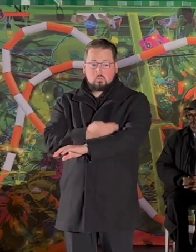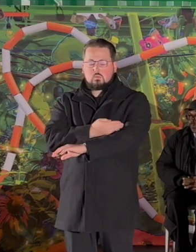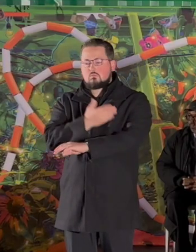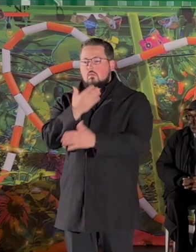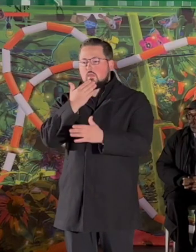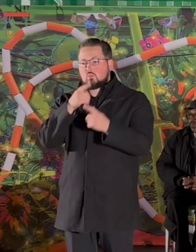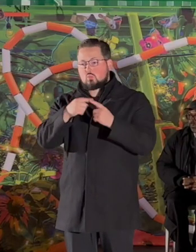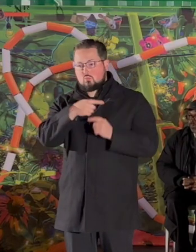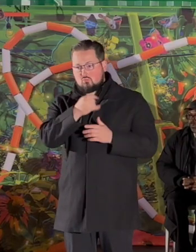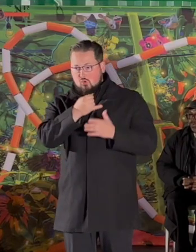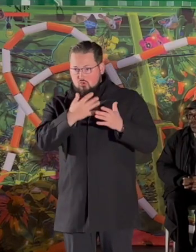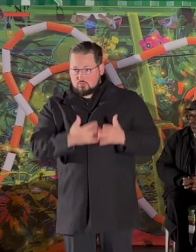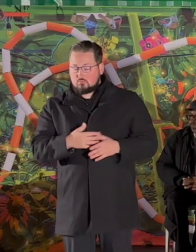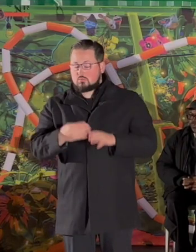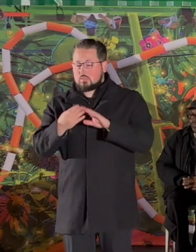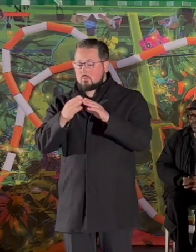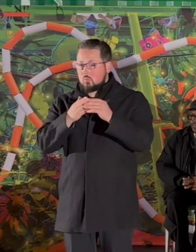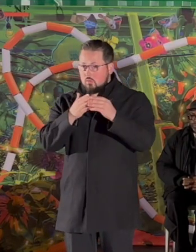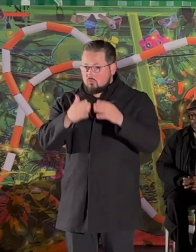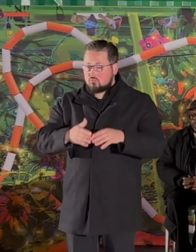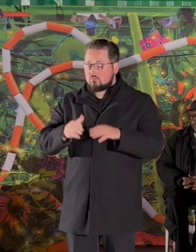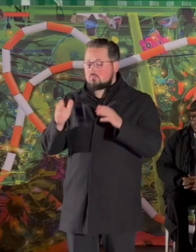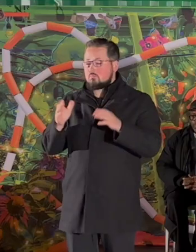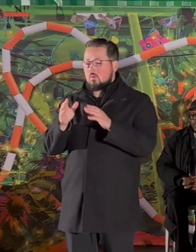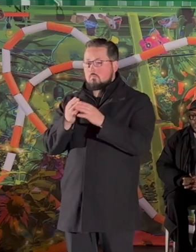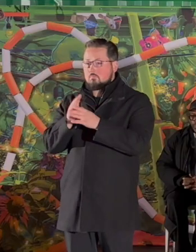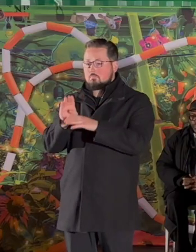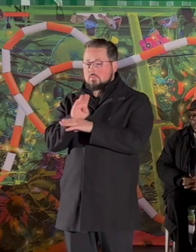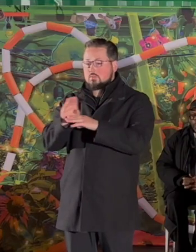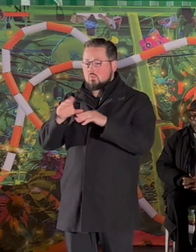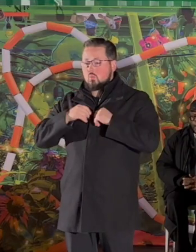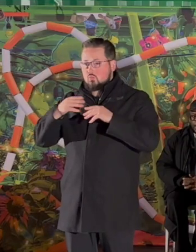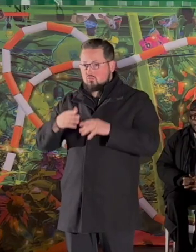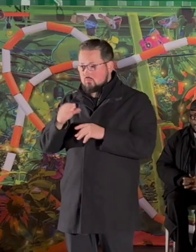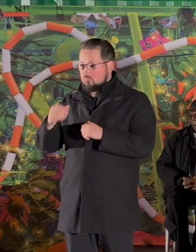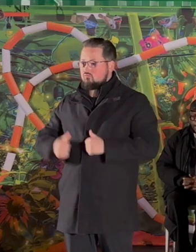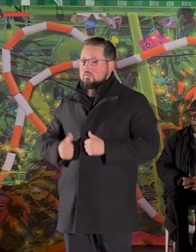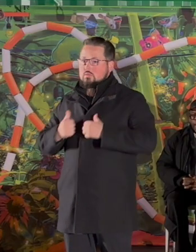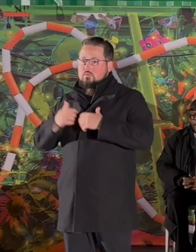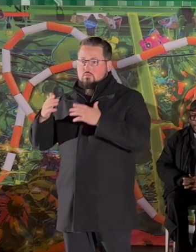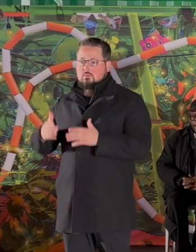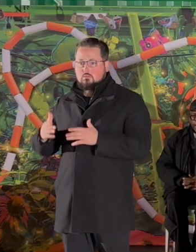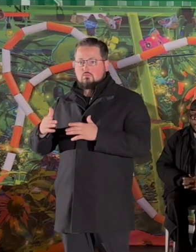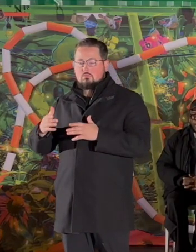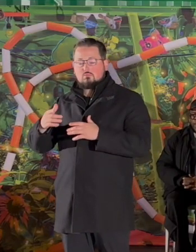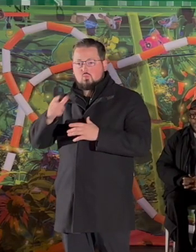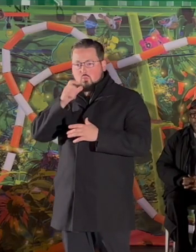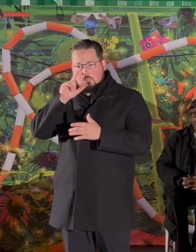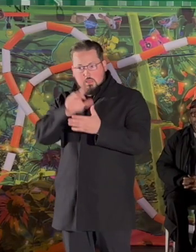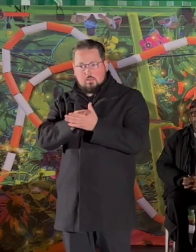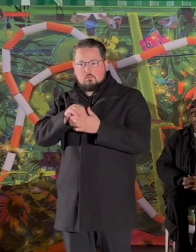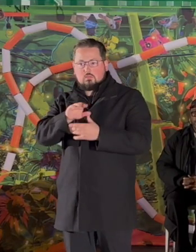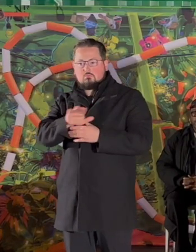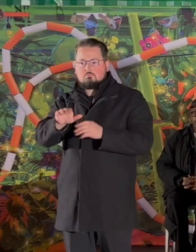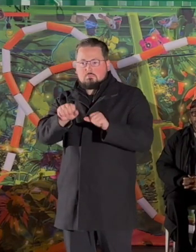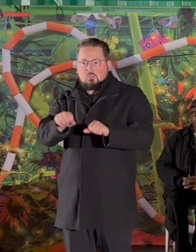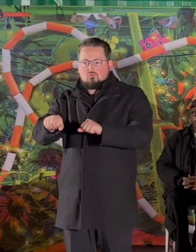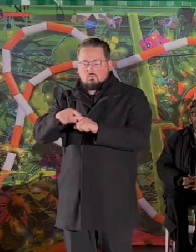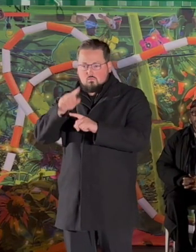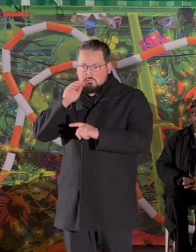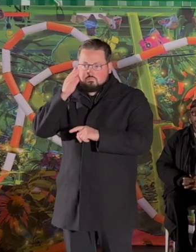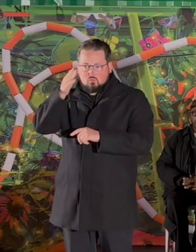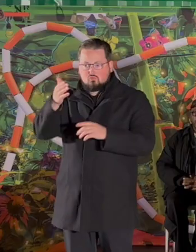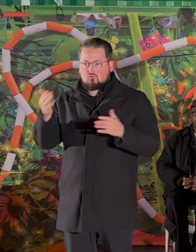to artists, community leaders, small business owners, and residents who believed and still believe in its potential here in Station